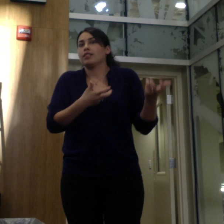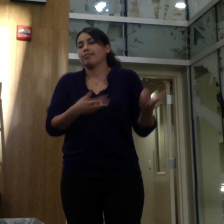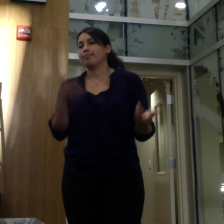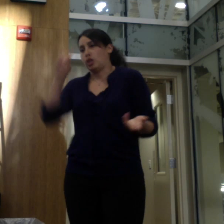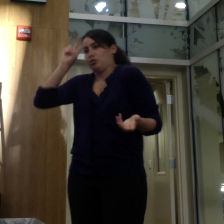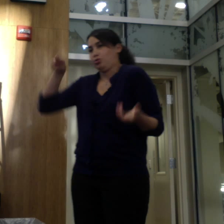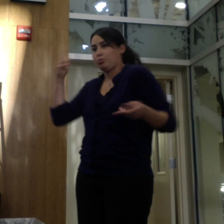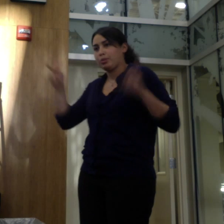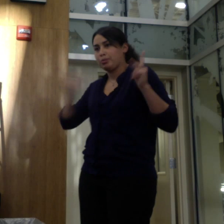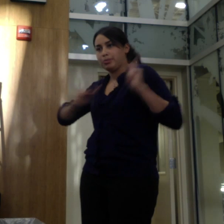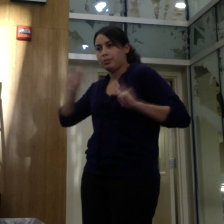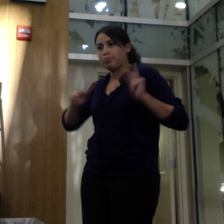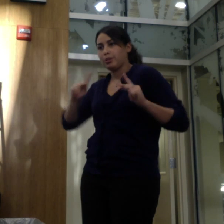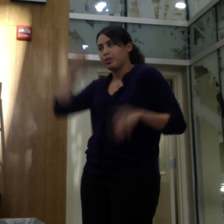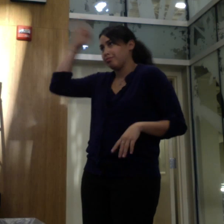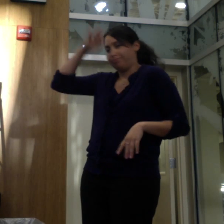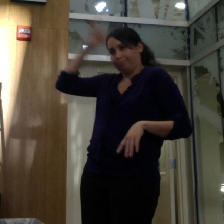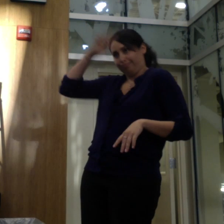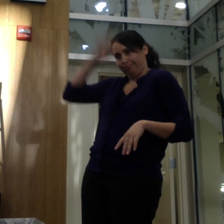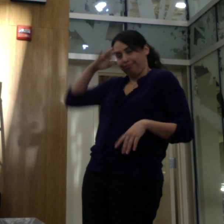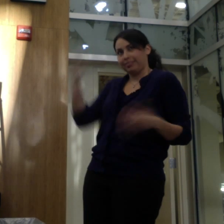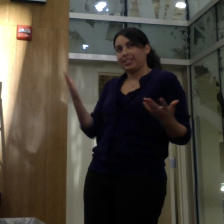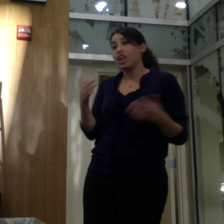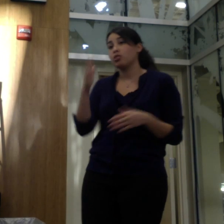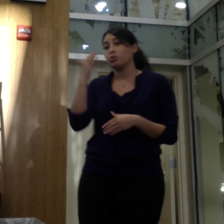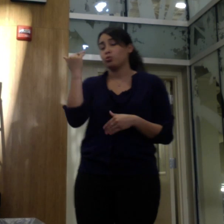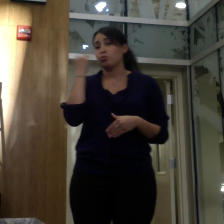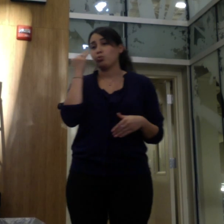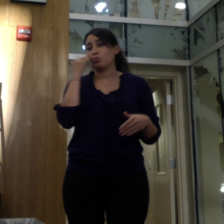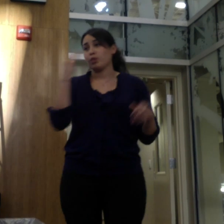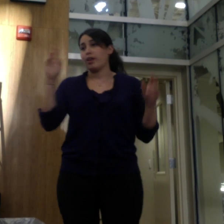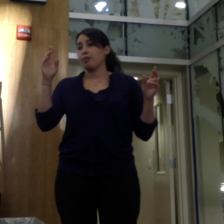Ignorance. Yeah, sometimes I say ignorance is bliss, but not always.